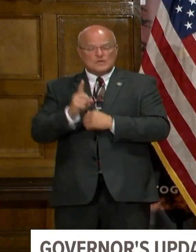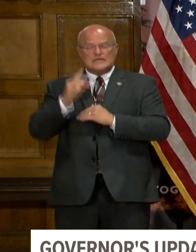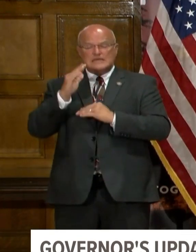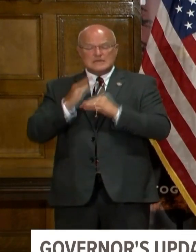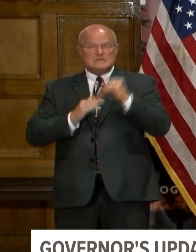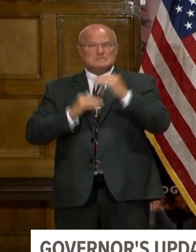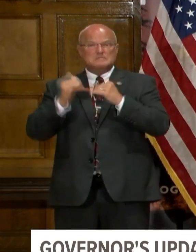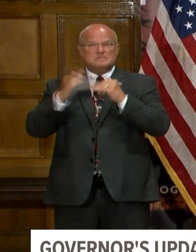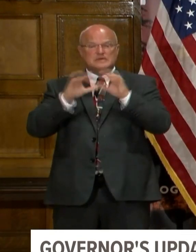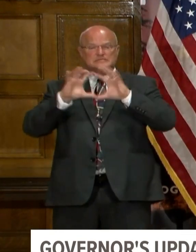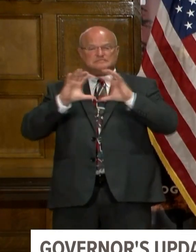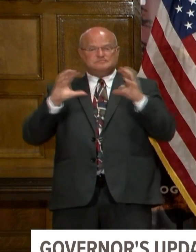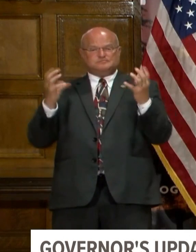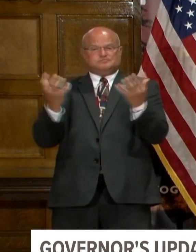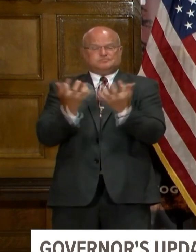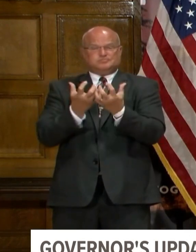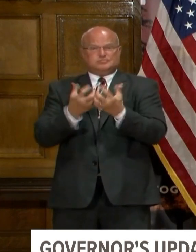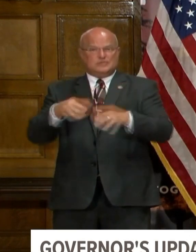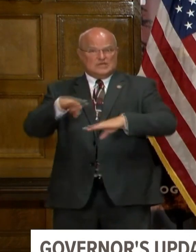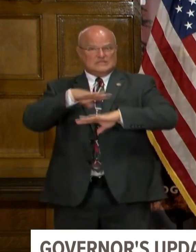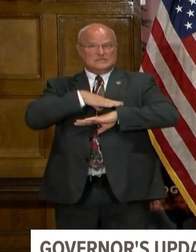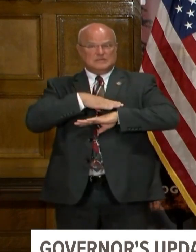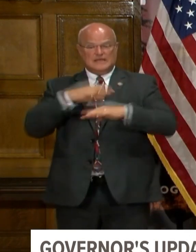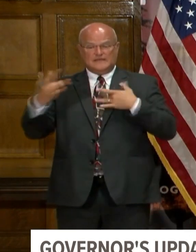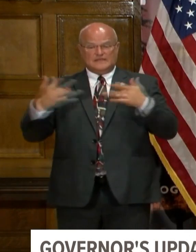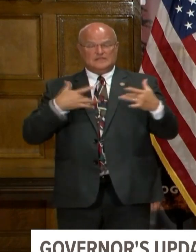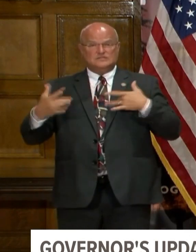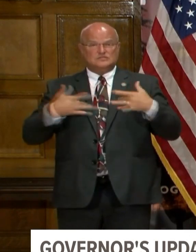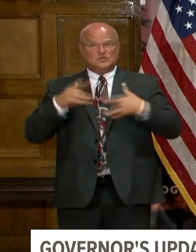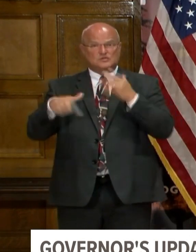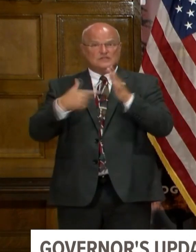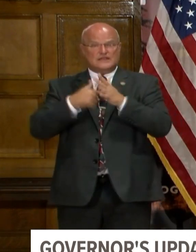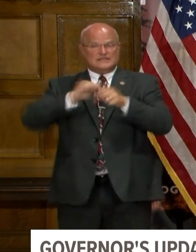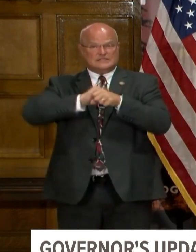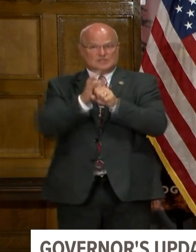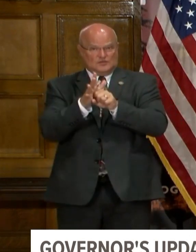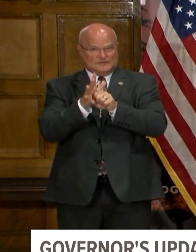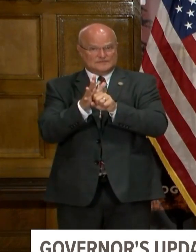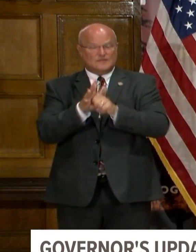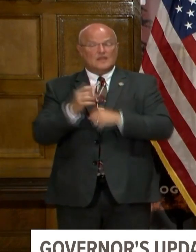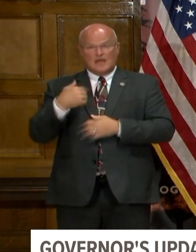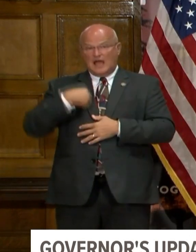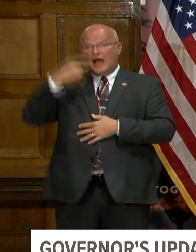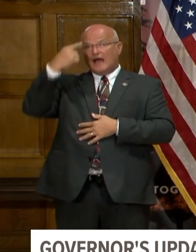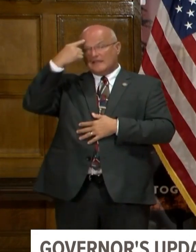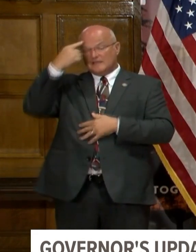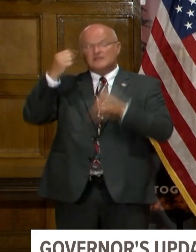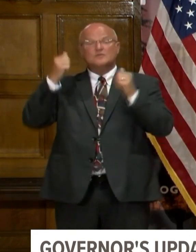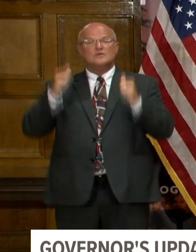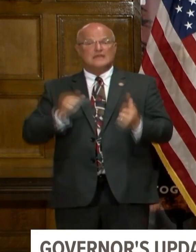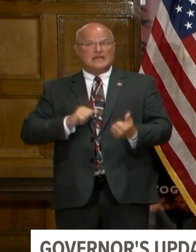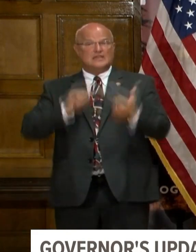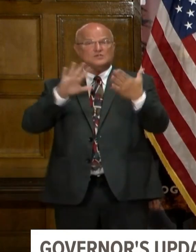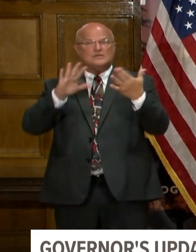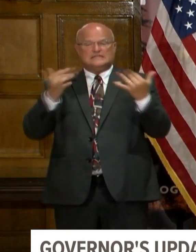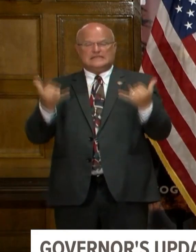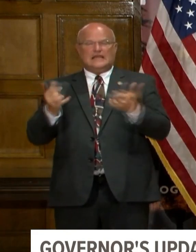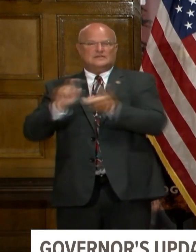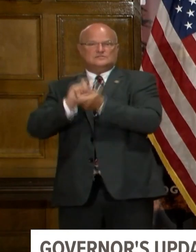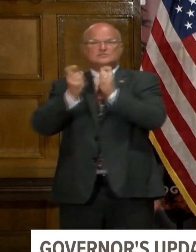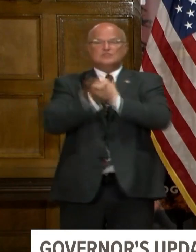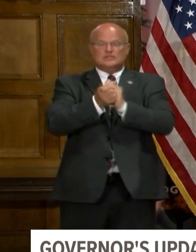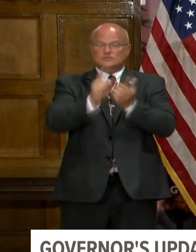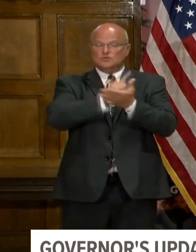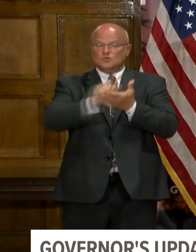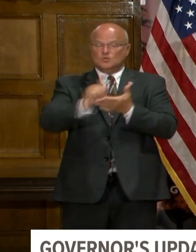the infrastructure to meet the concerns of this pandemic. And so I think we can address it on a weekly basis